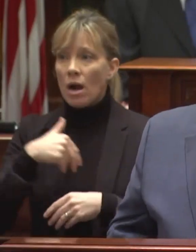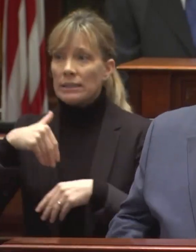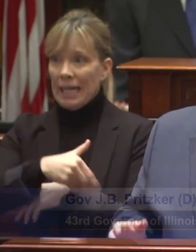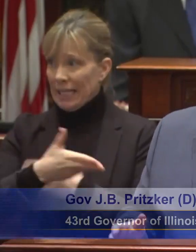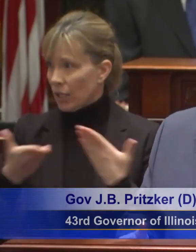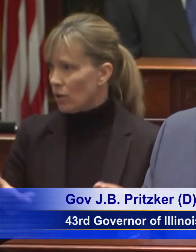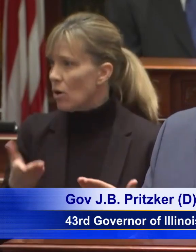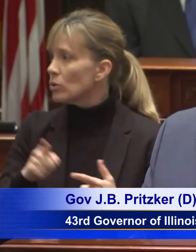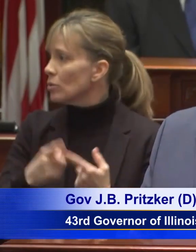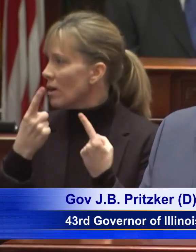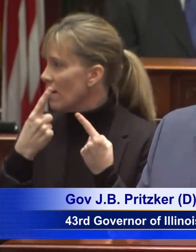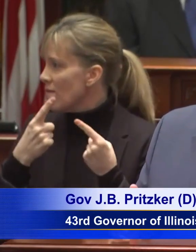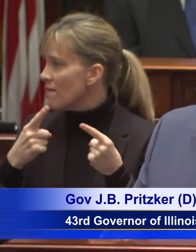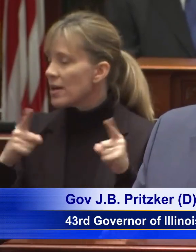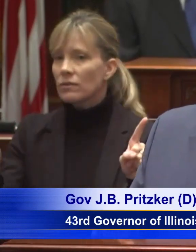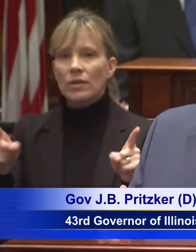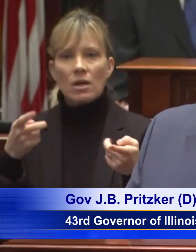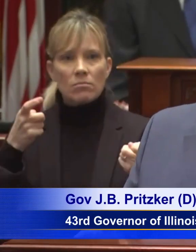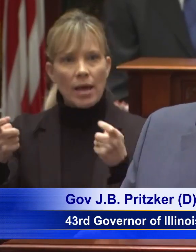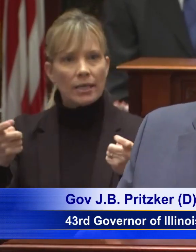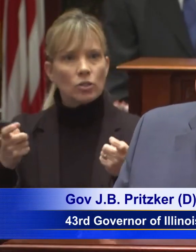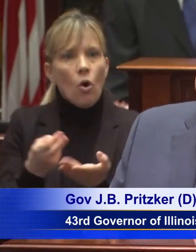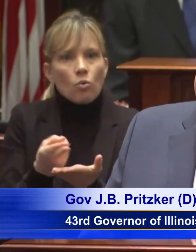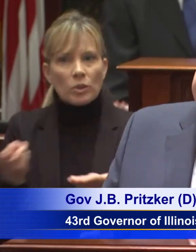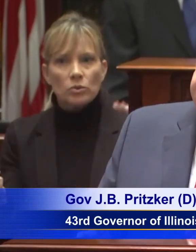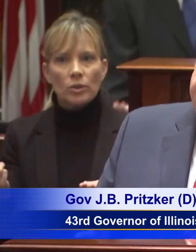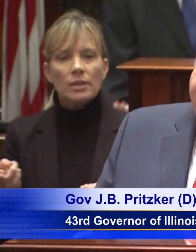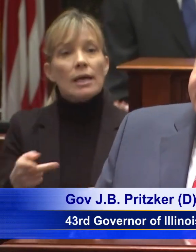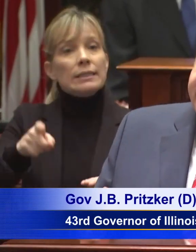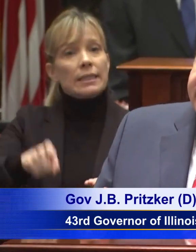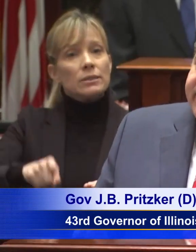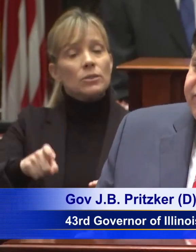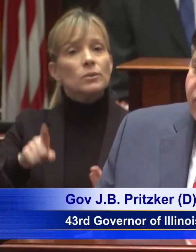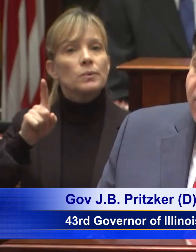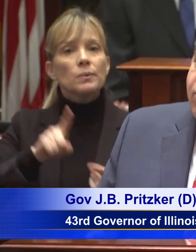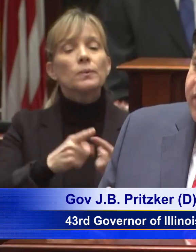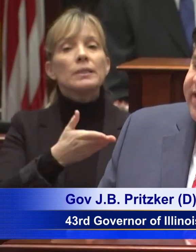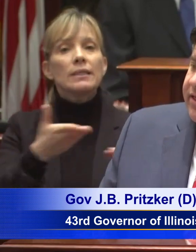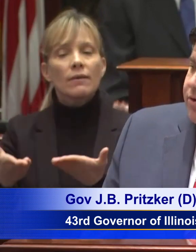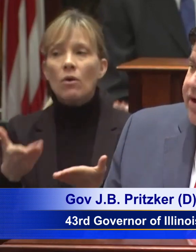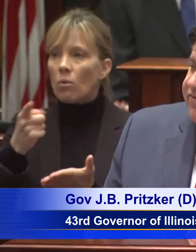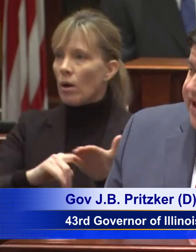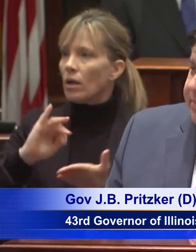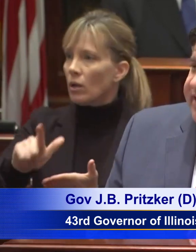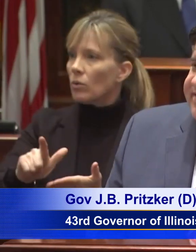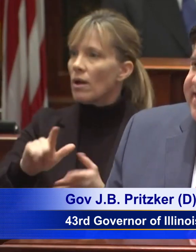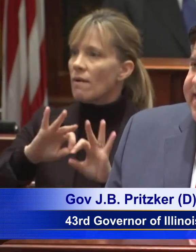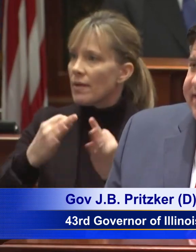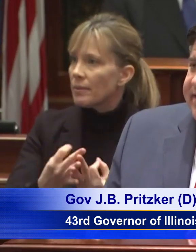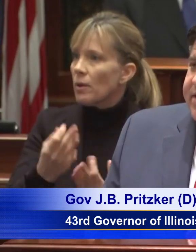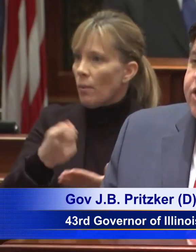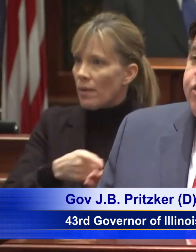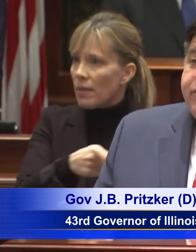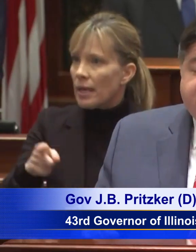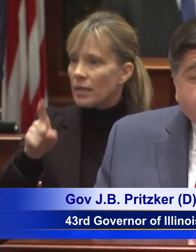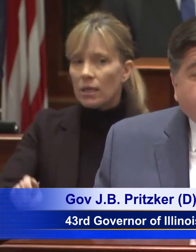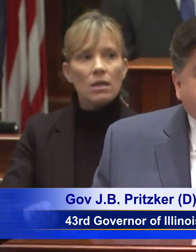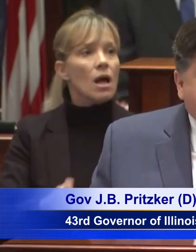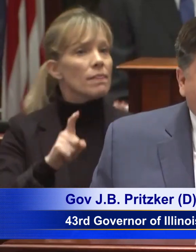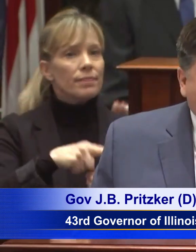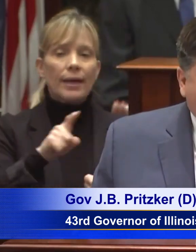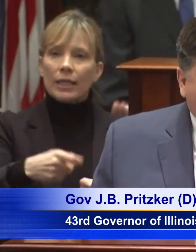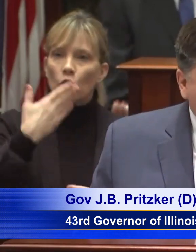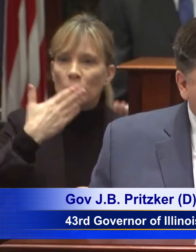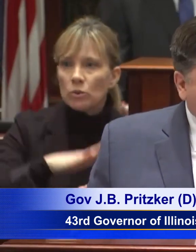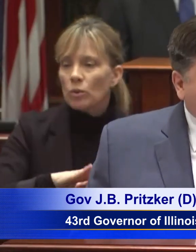to effectively manage the resources necessary to deliver what Illinois families need: good